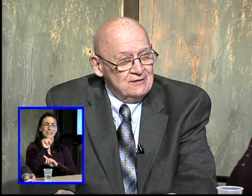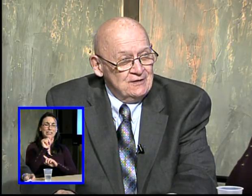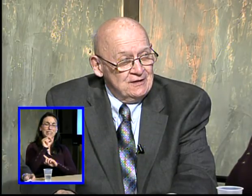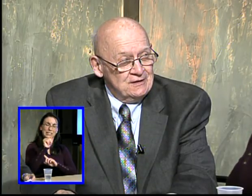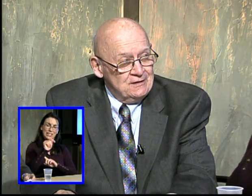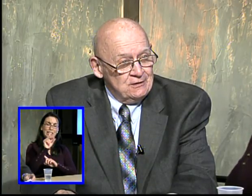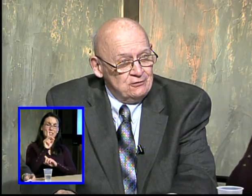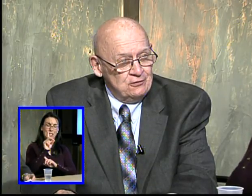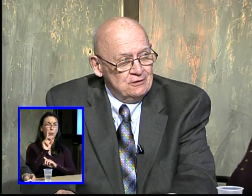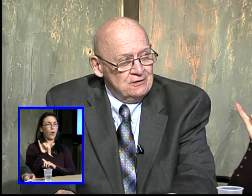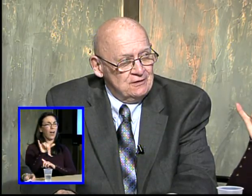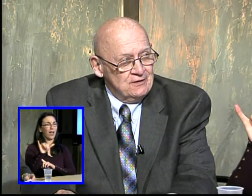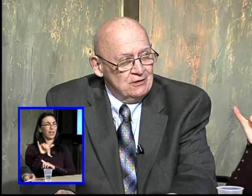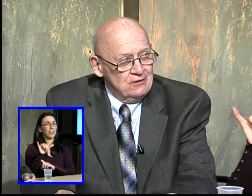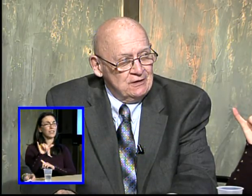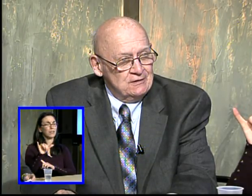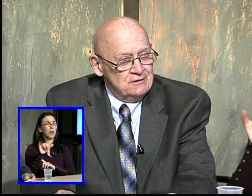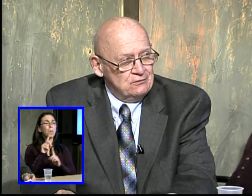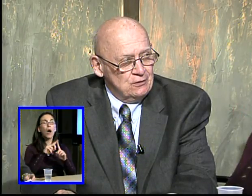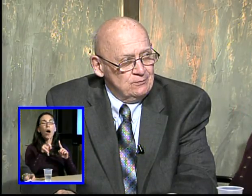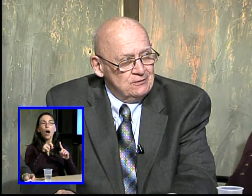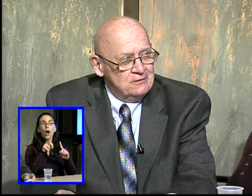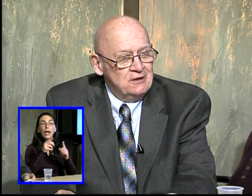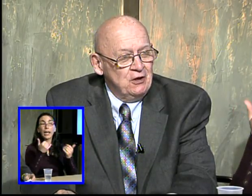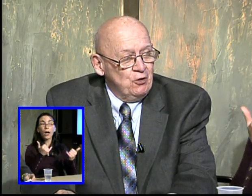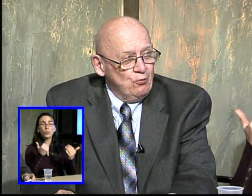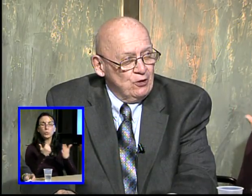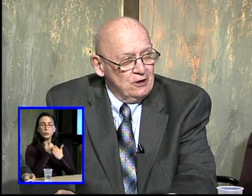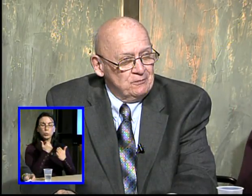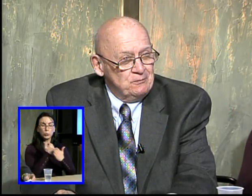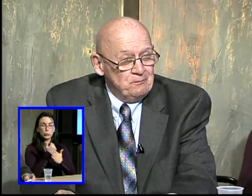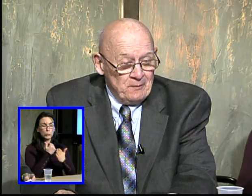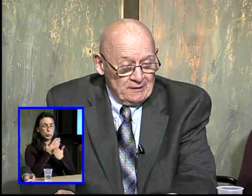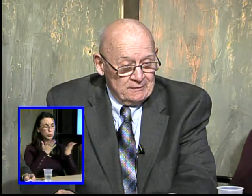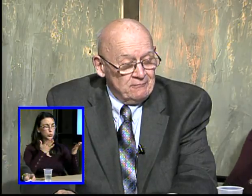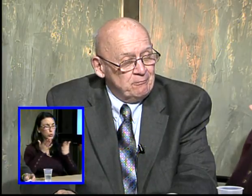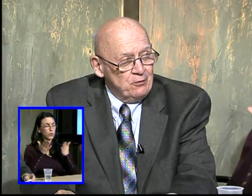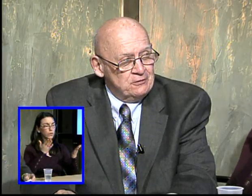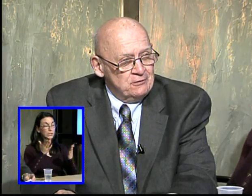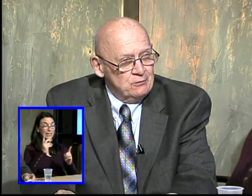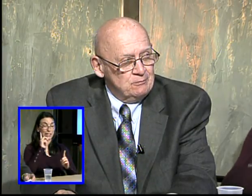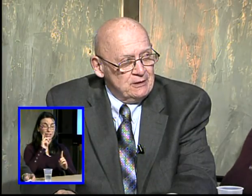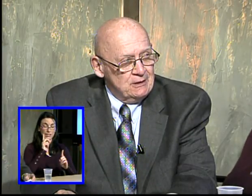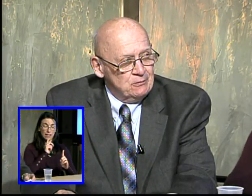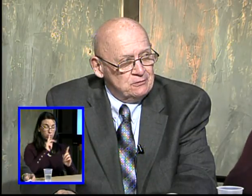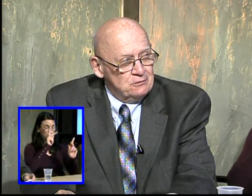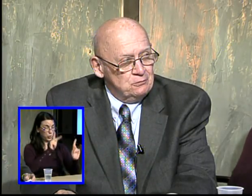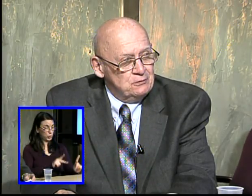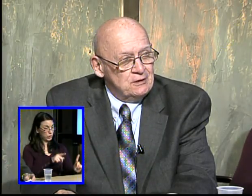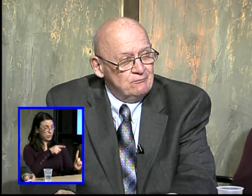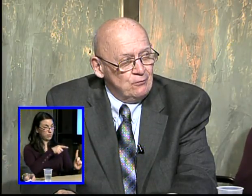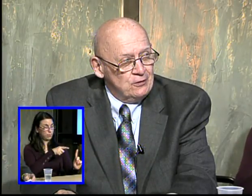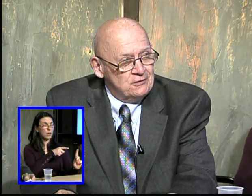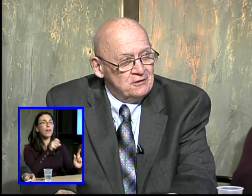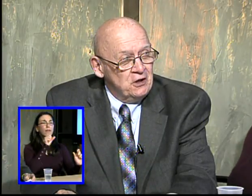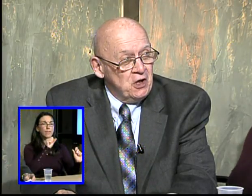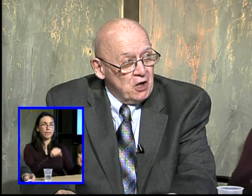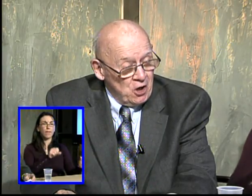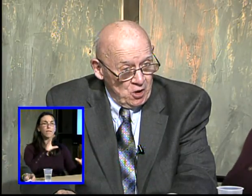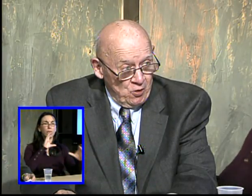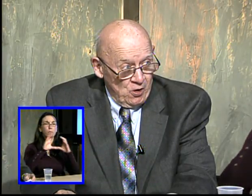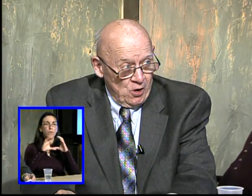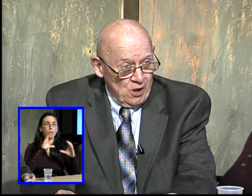but in addition, there is a service where a deaf person would be able to